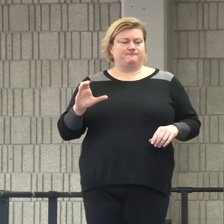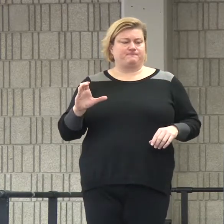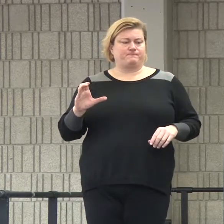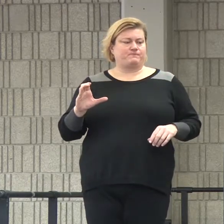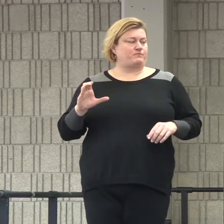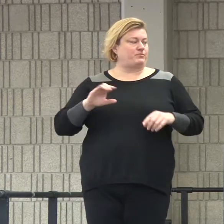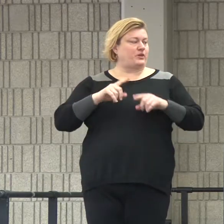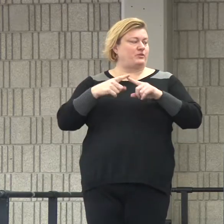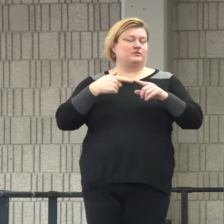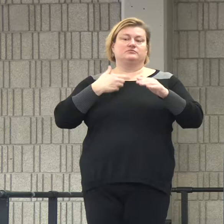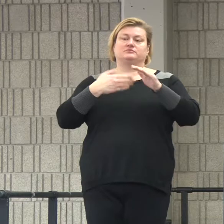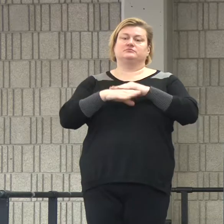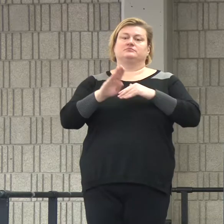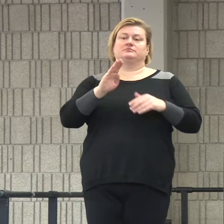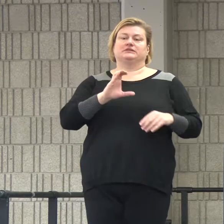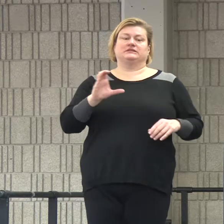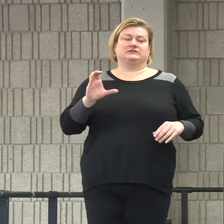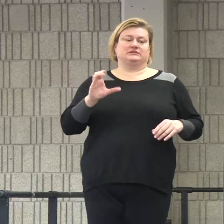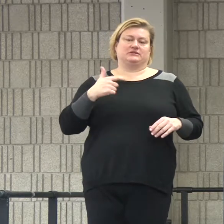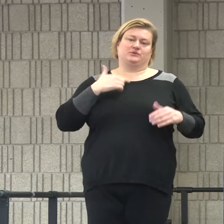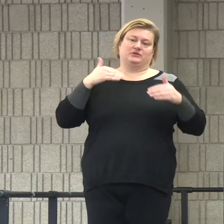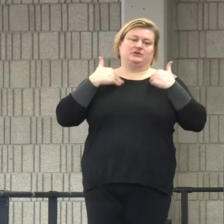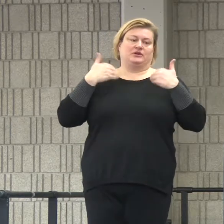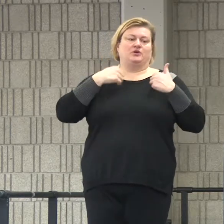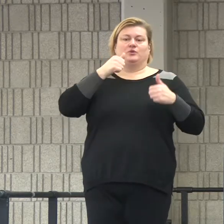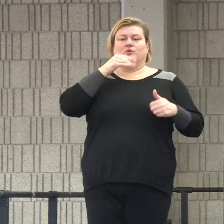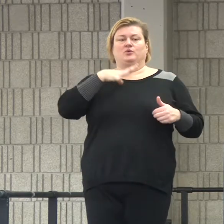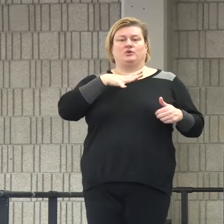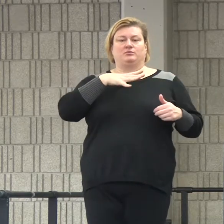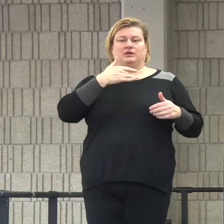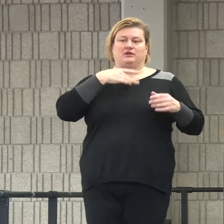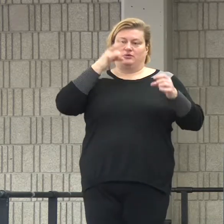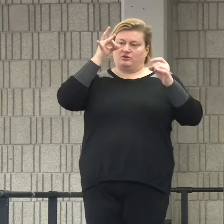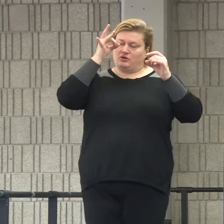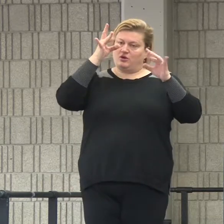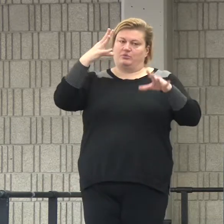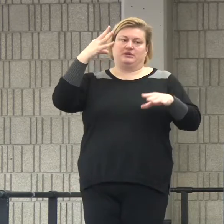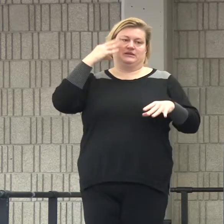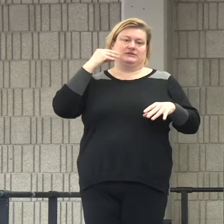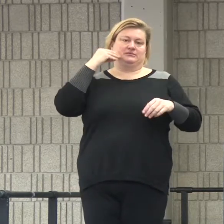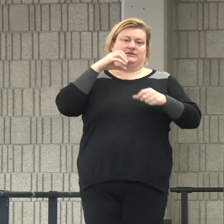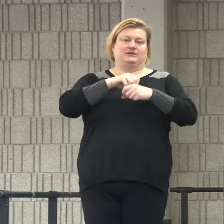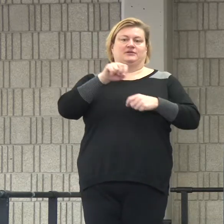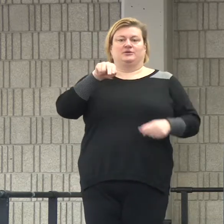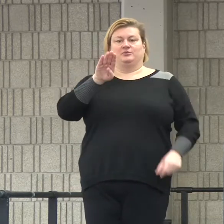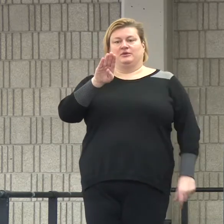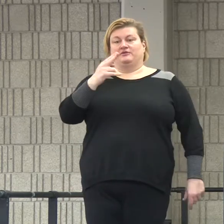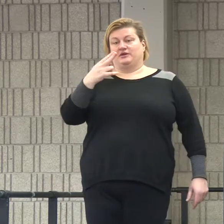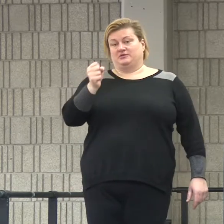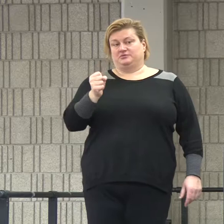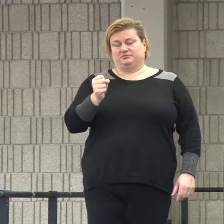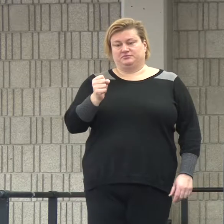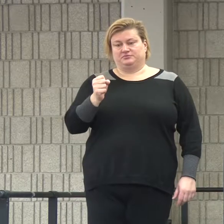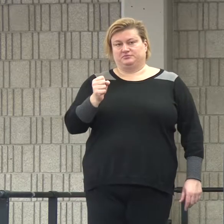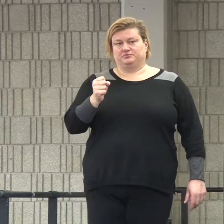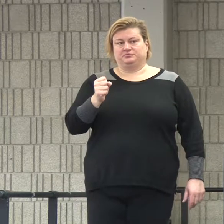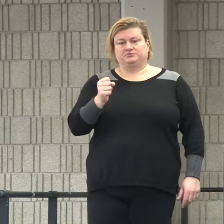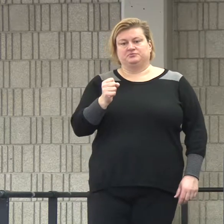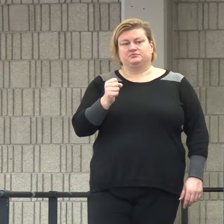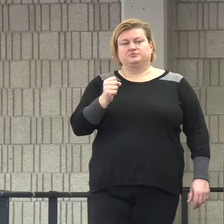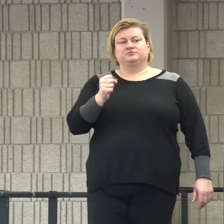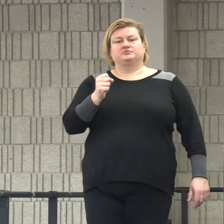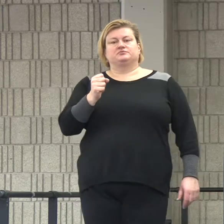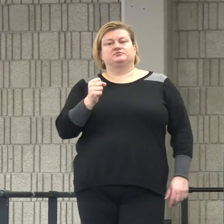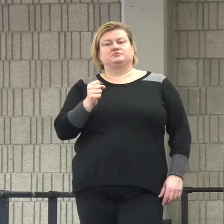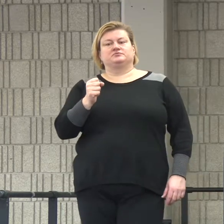I enrolled at BCC, I was a young woman who had a horrible experience at New Bedford High School.